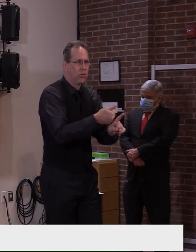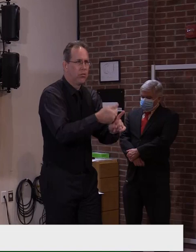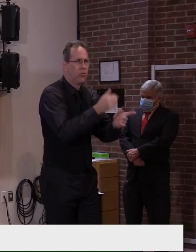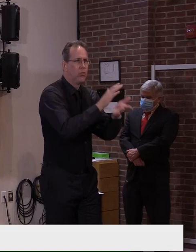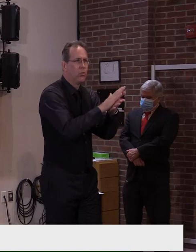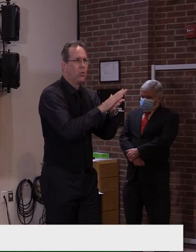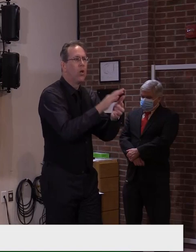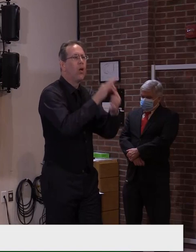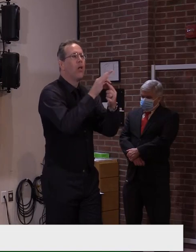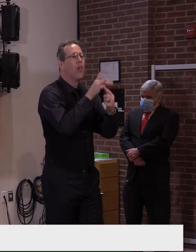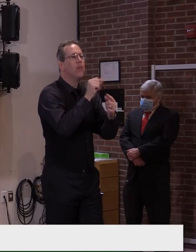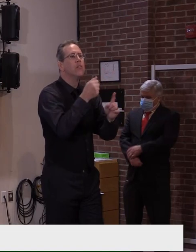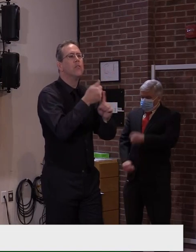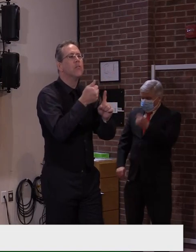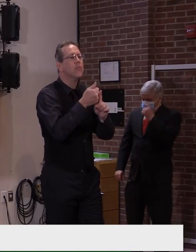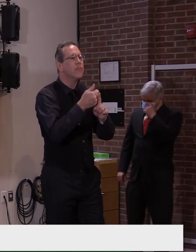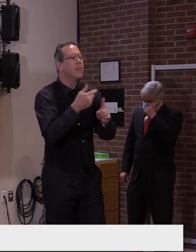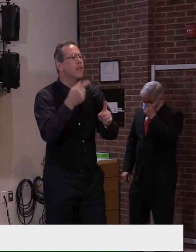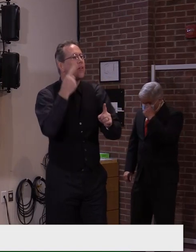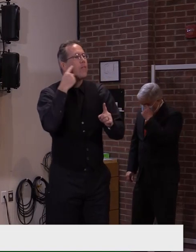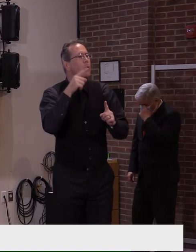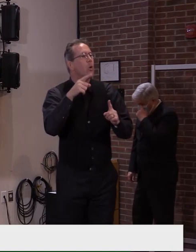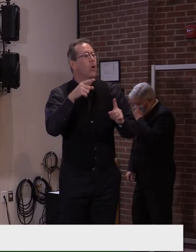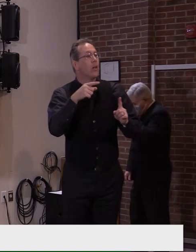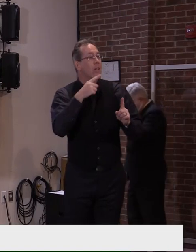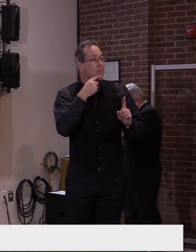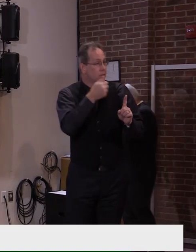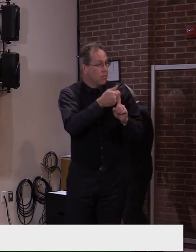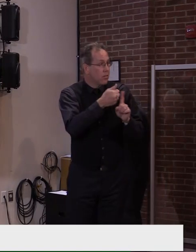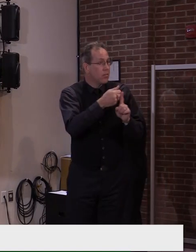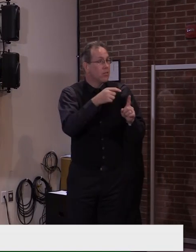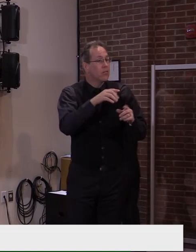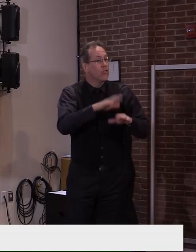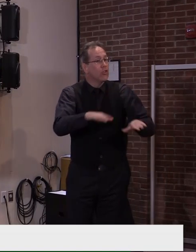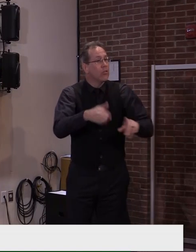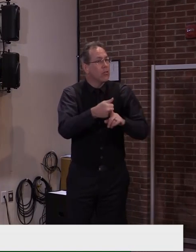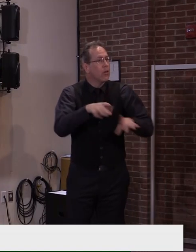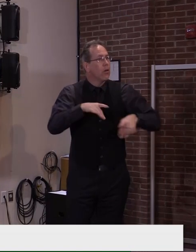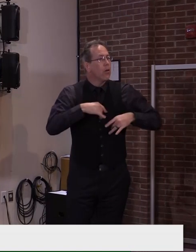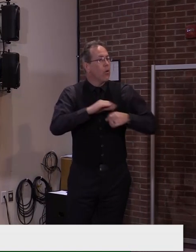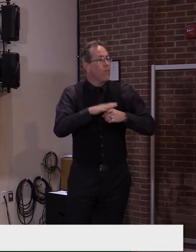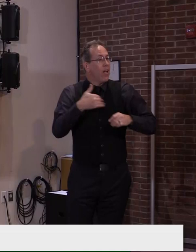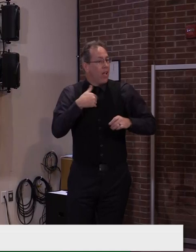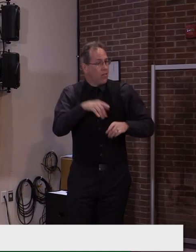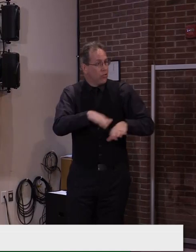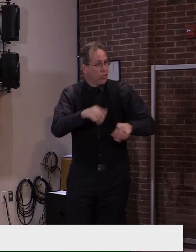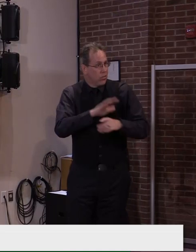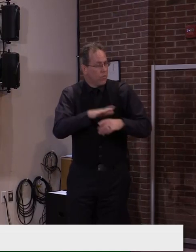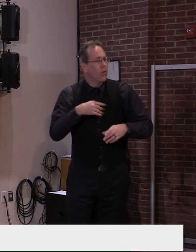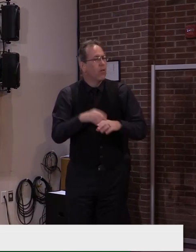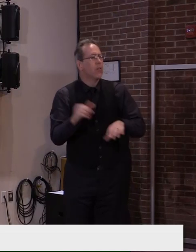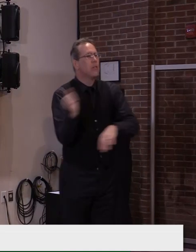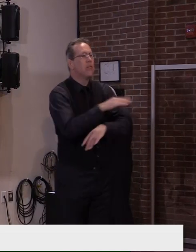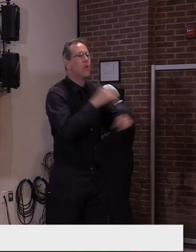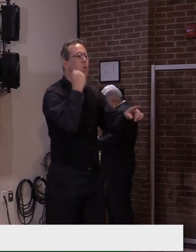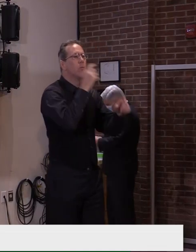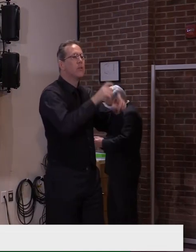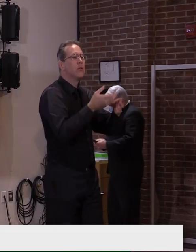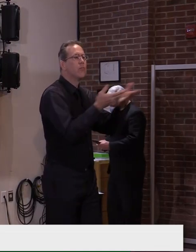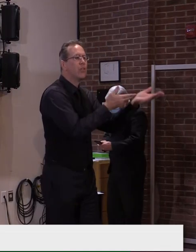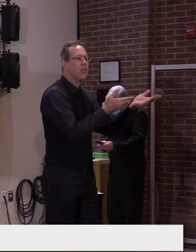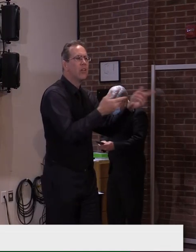have been contagious in school. Given the fact that this Omicron variant is moving so quickly and kids could be